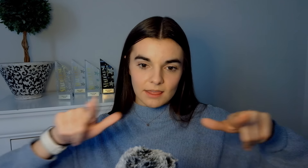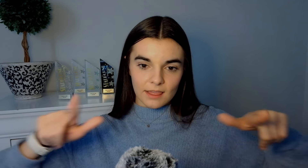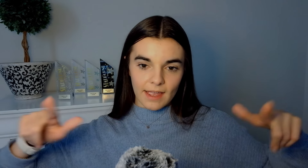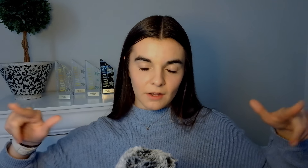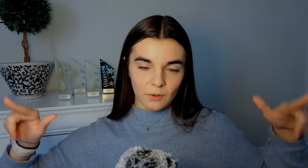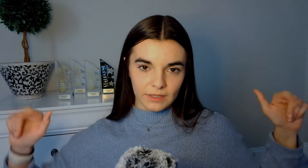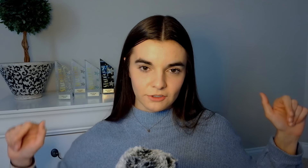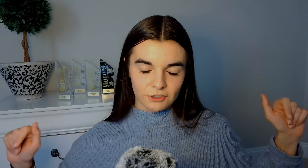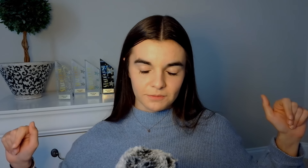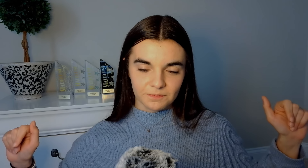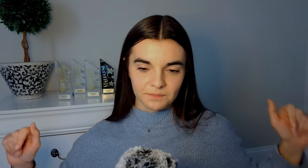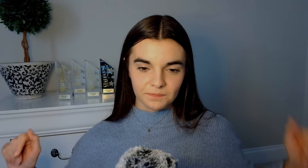Language.